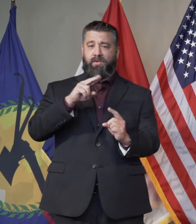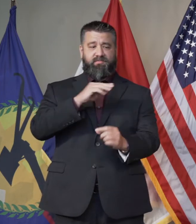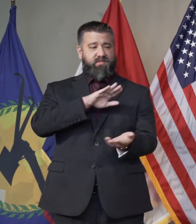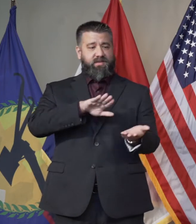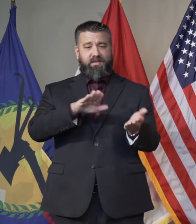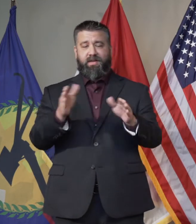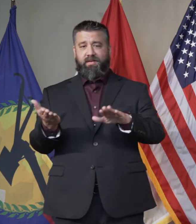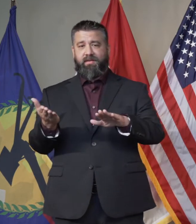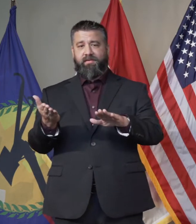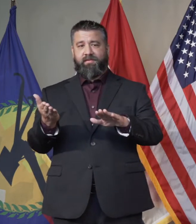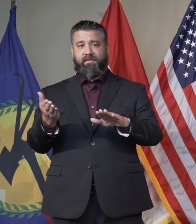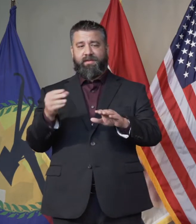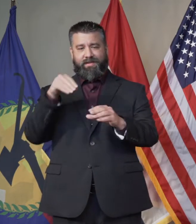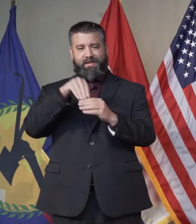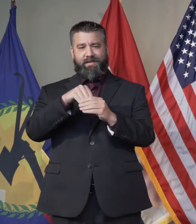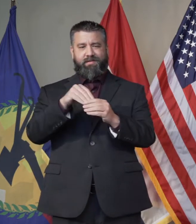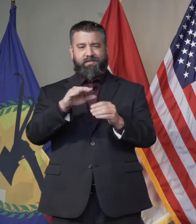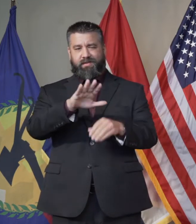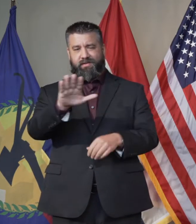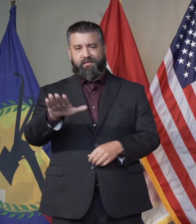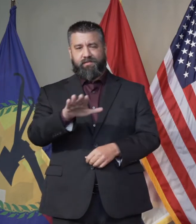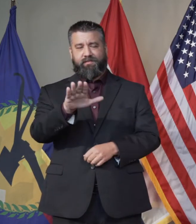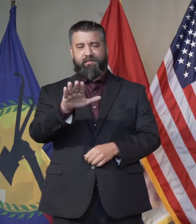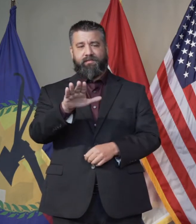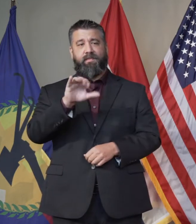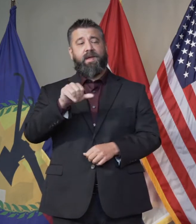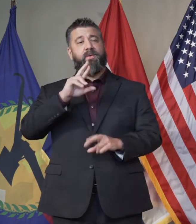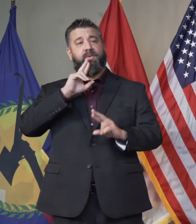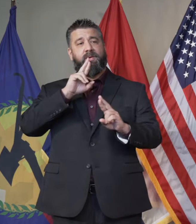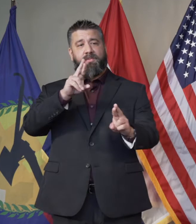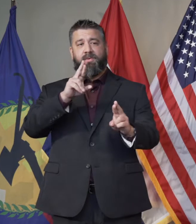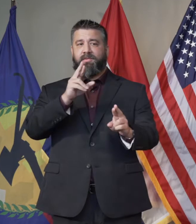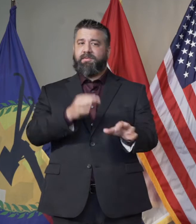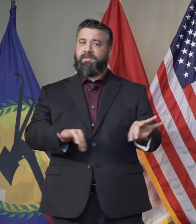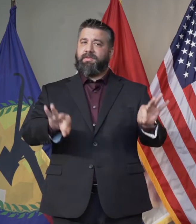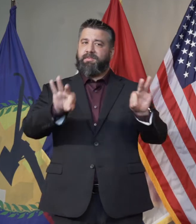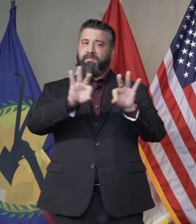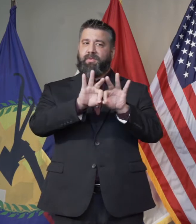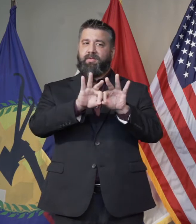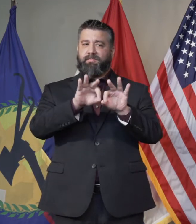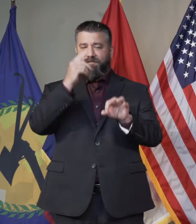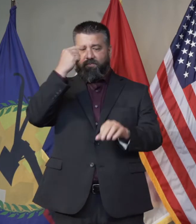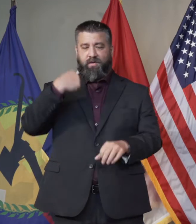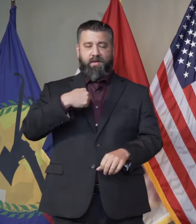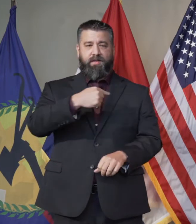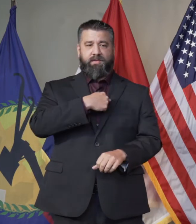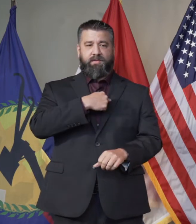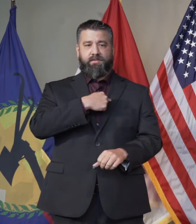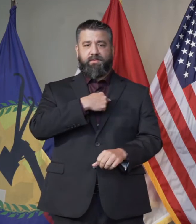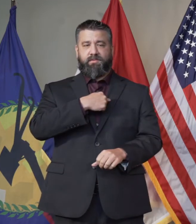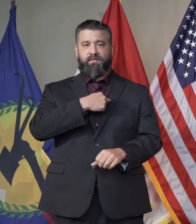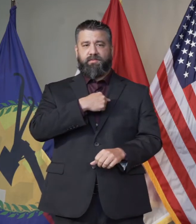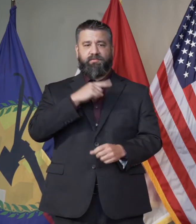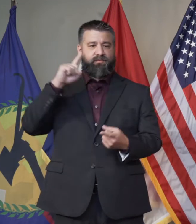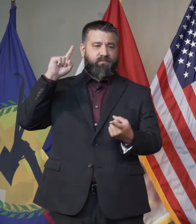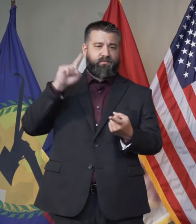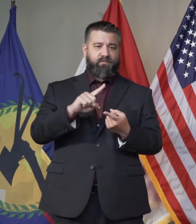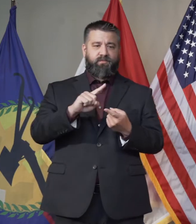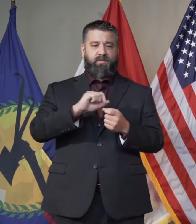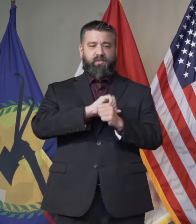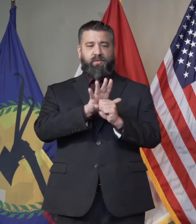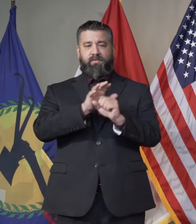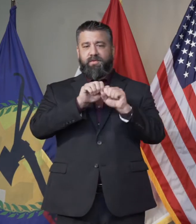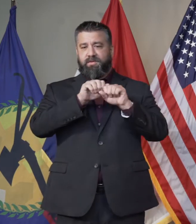residents or staff. This reporting remains a crucial part of our ability to suppress the spread of COVID in